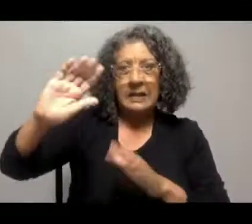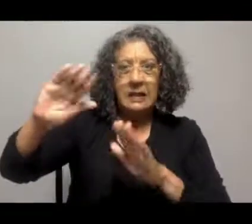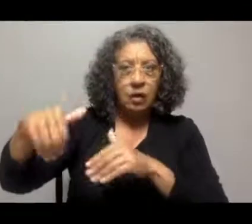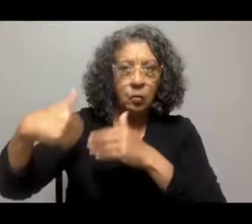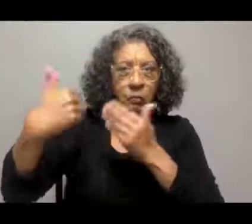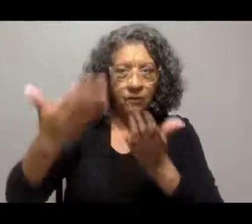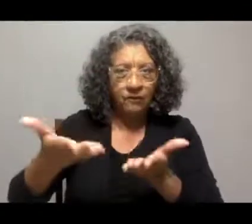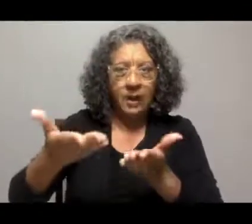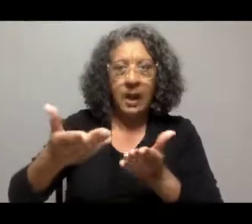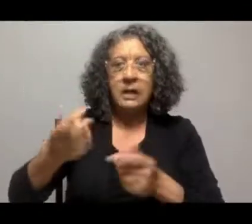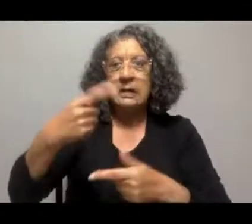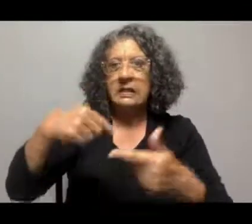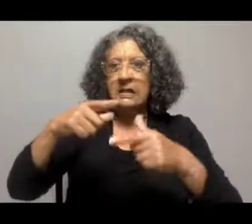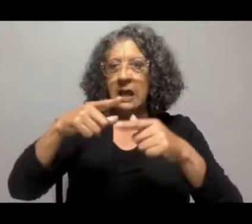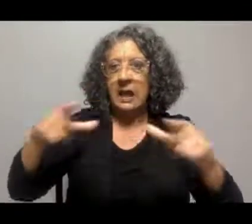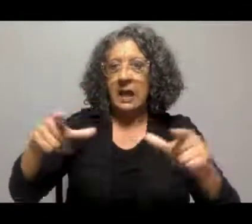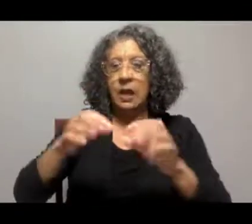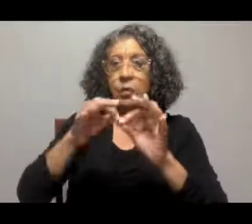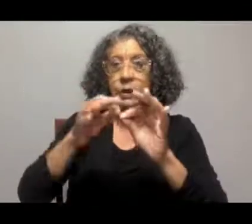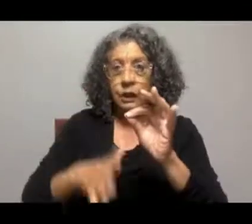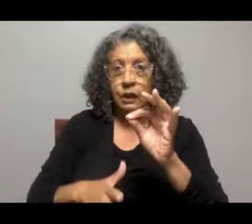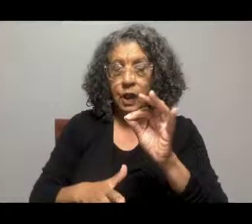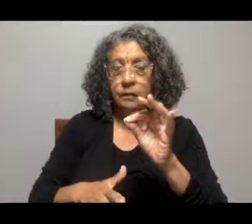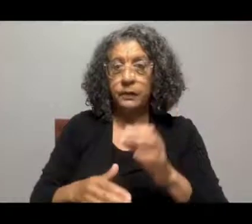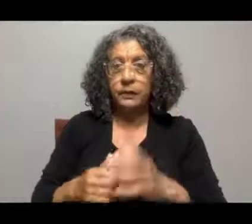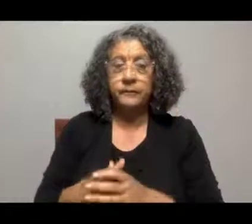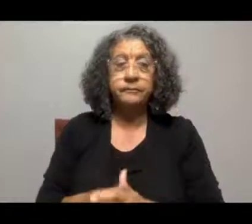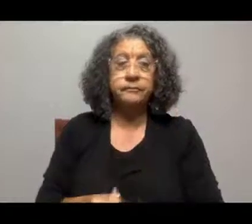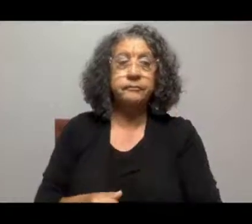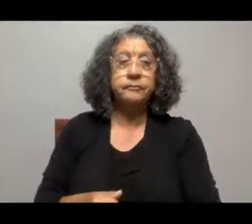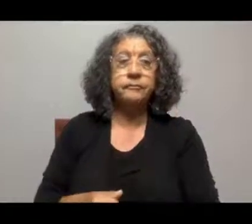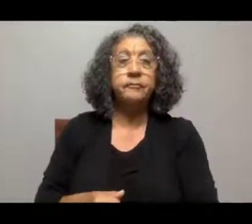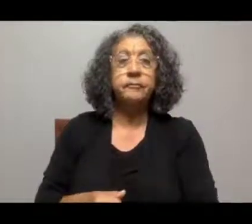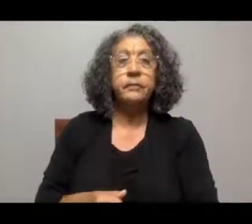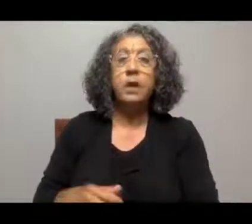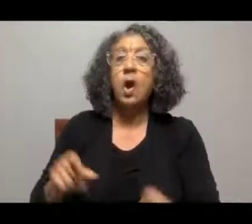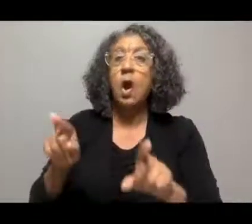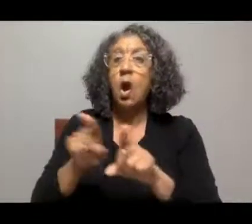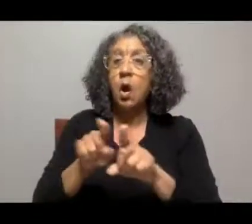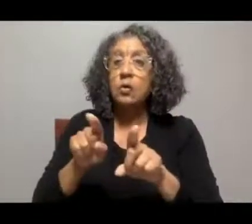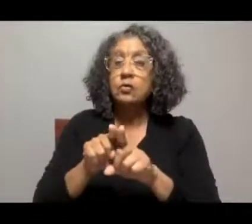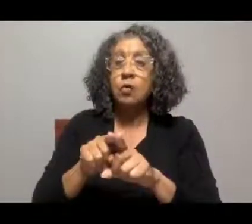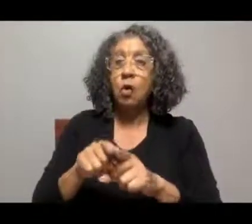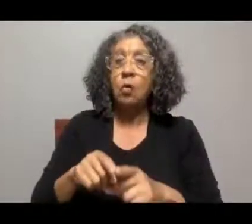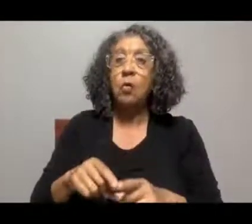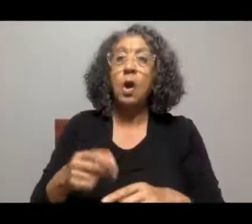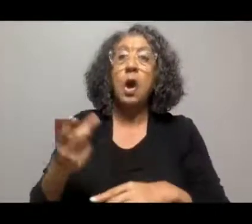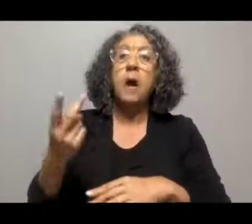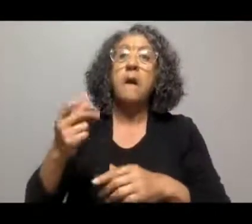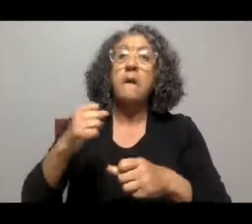need a sign language interpreter provided. Also,